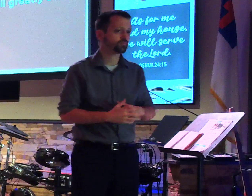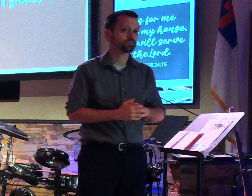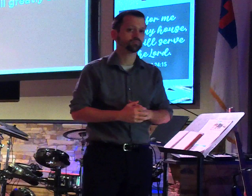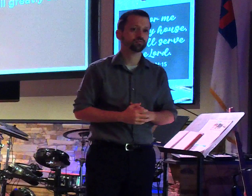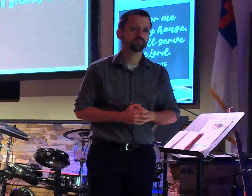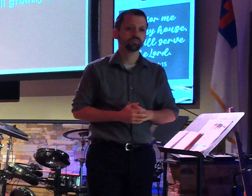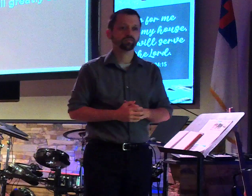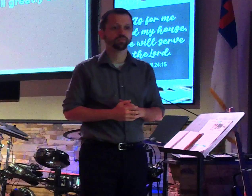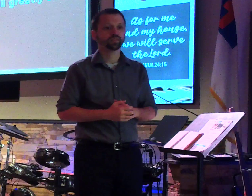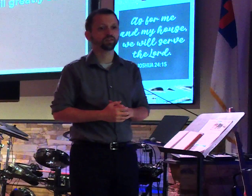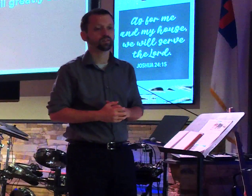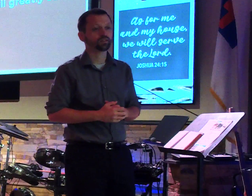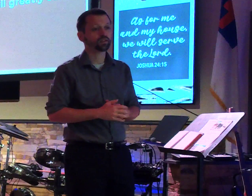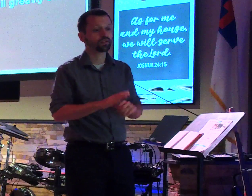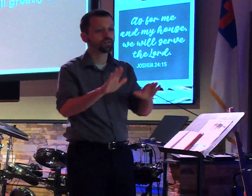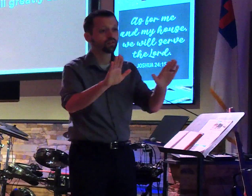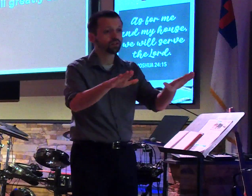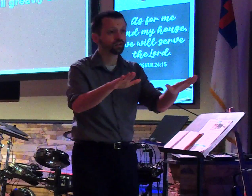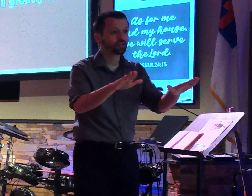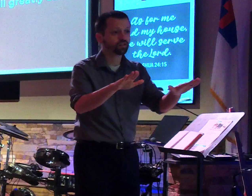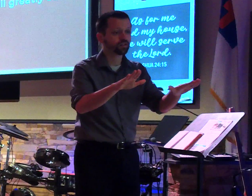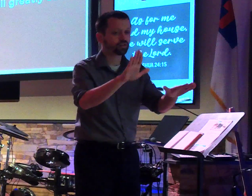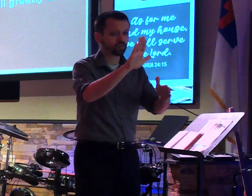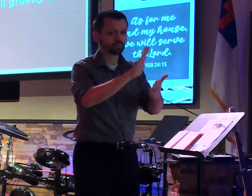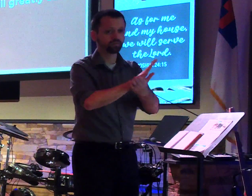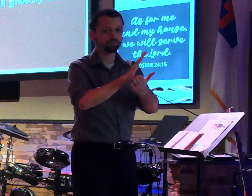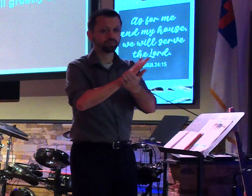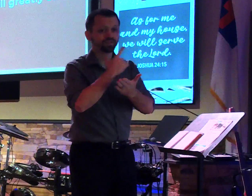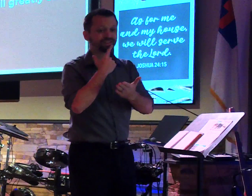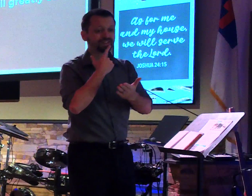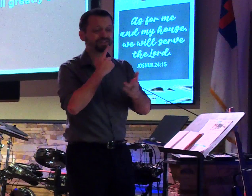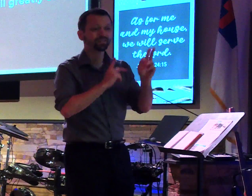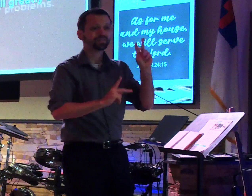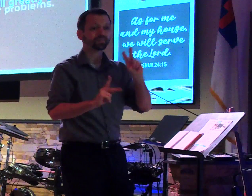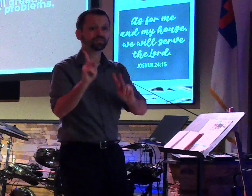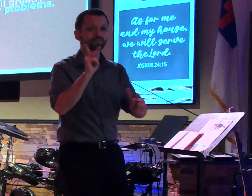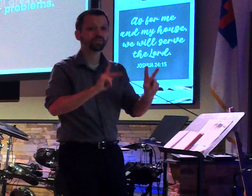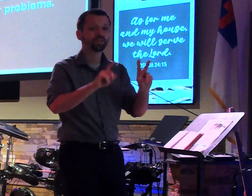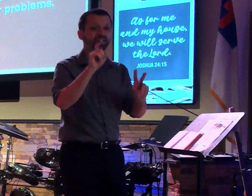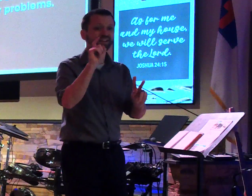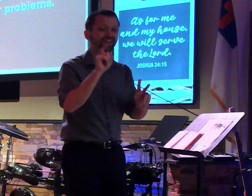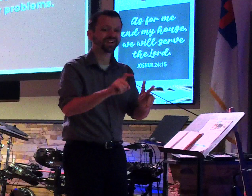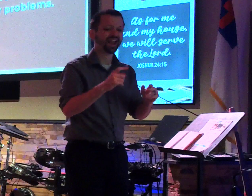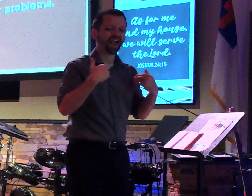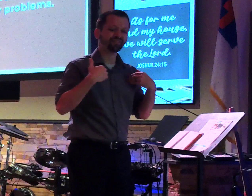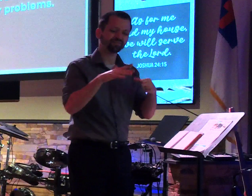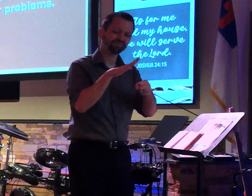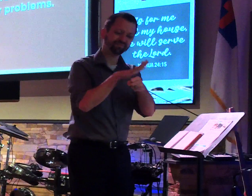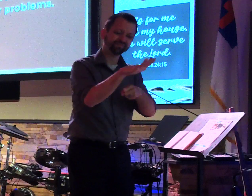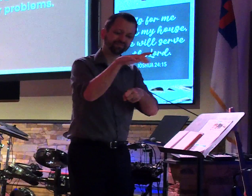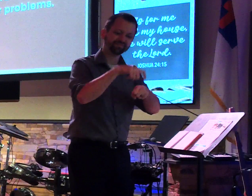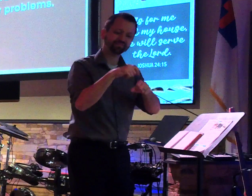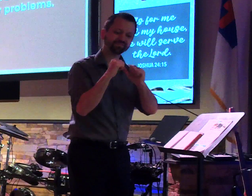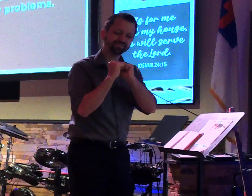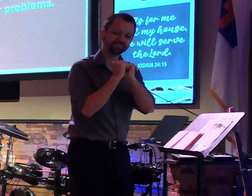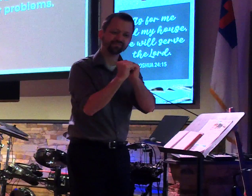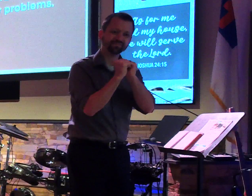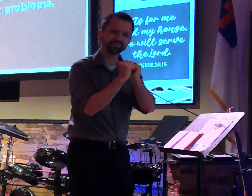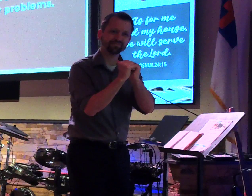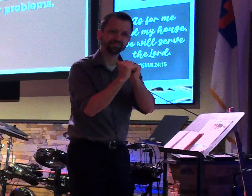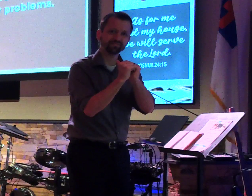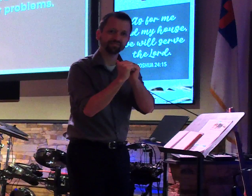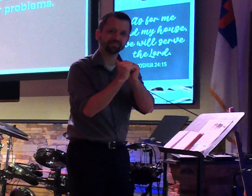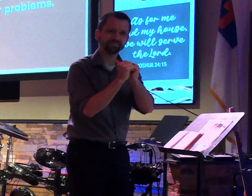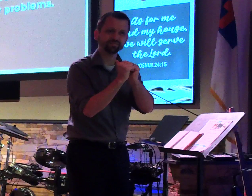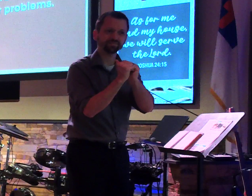risk. Because couples, in your handout it says, couples have to spend ample amounts of time together.